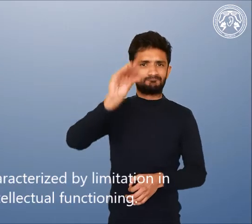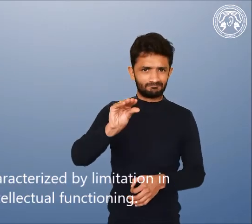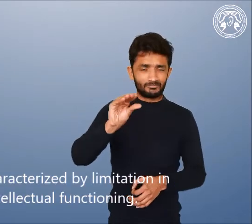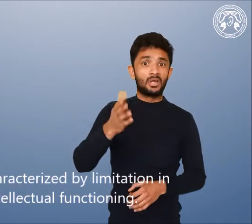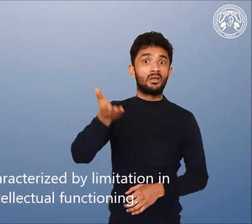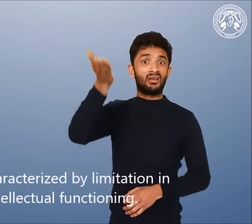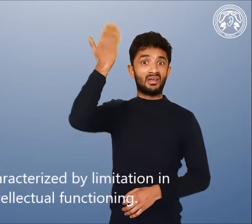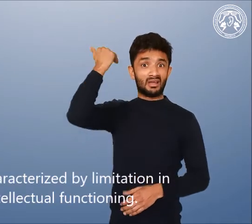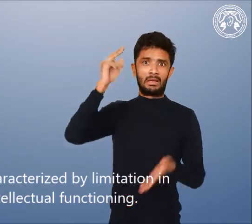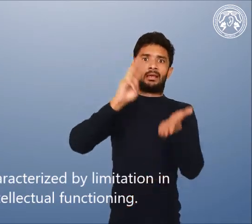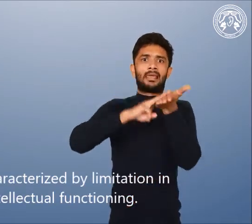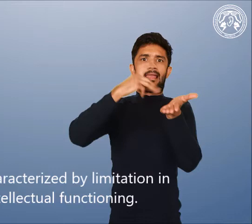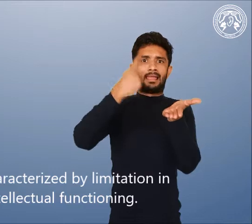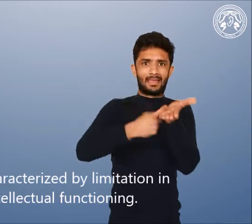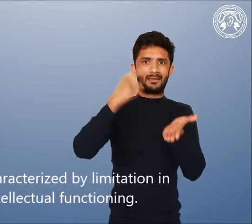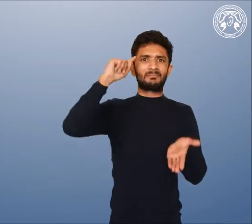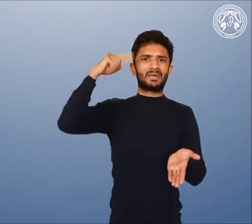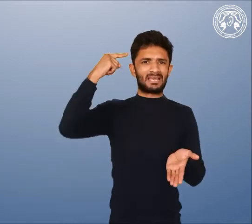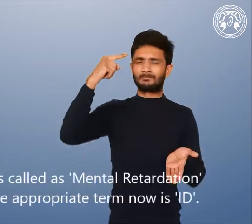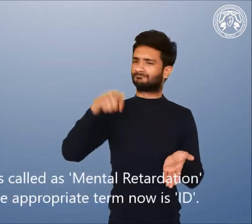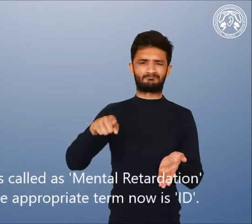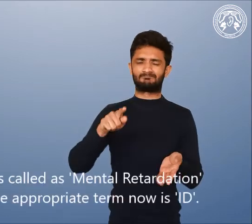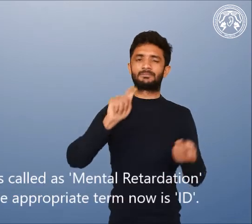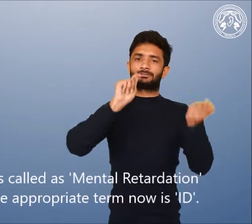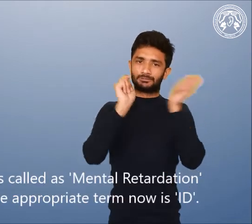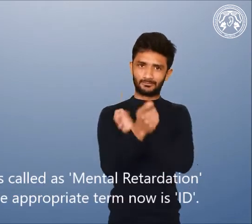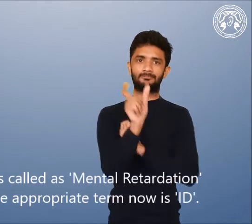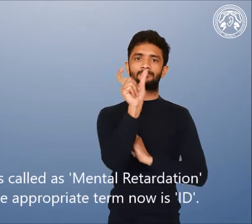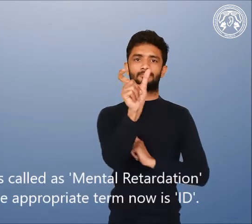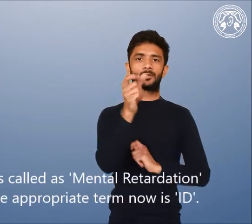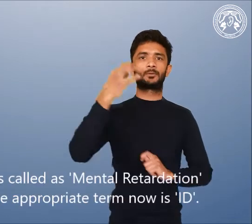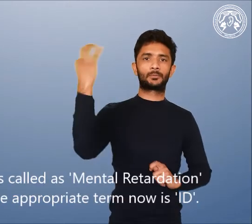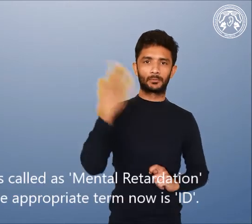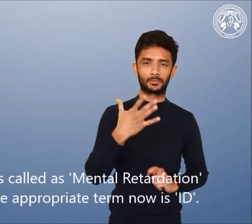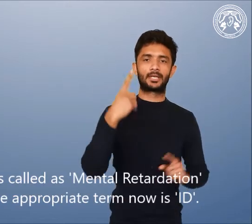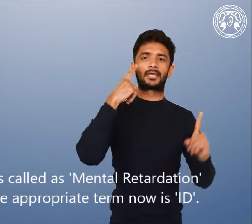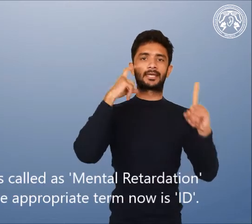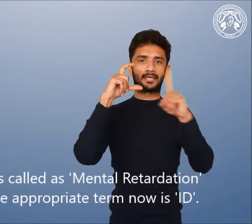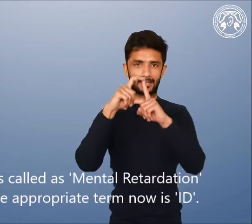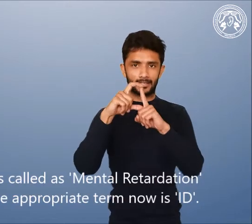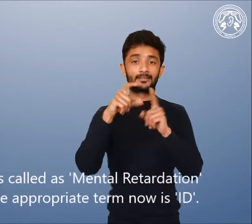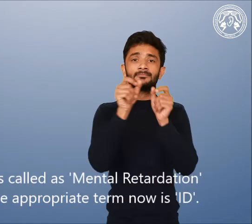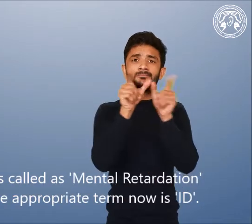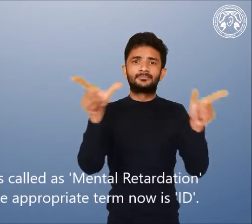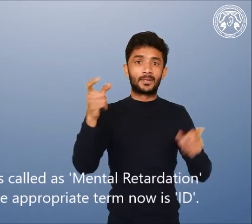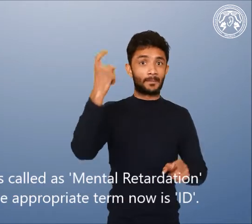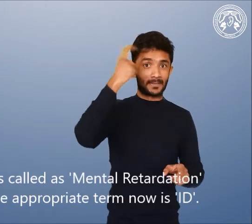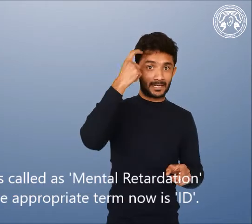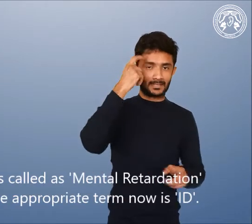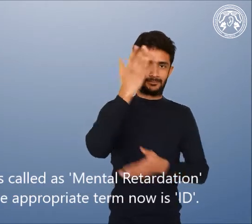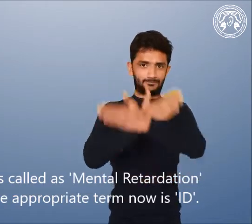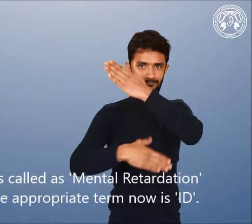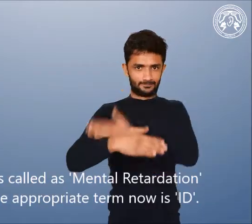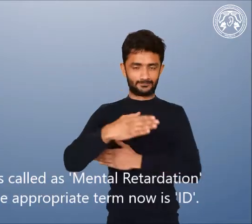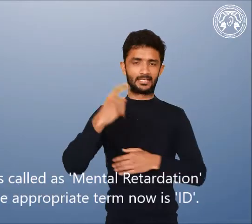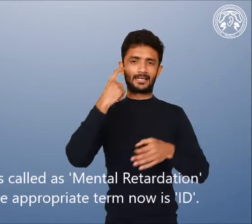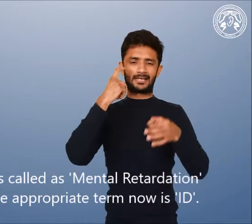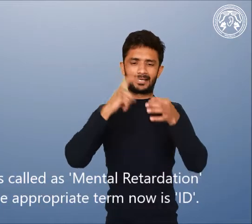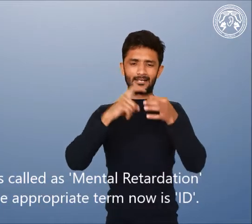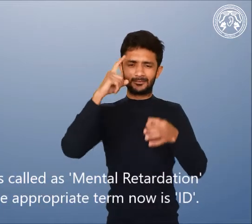ID is characterized by limitation in intellectual functioning. Earlier it was called as mental retardation, MR, but the appropriate term now is